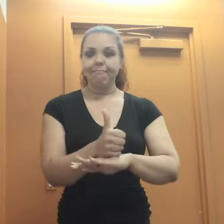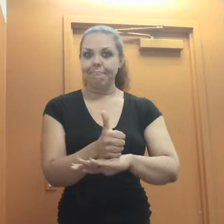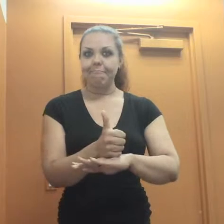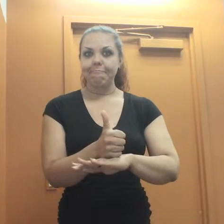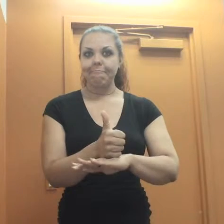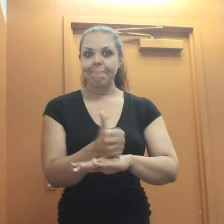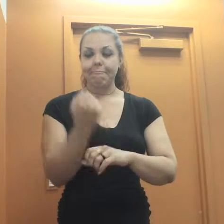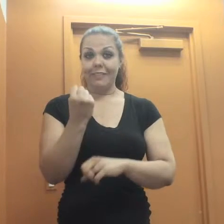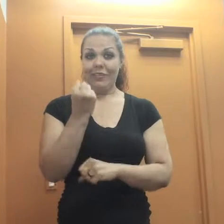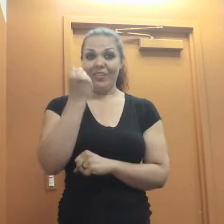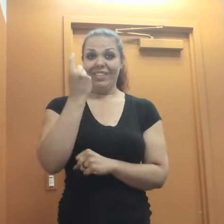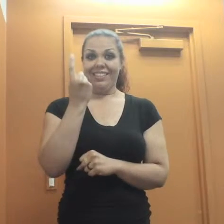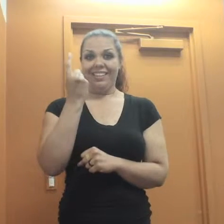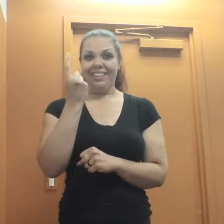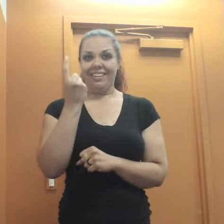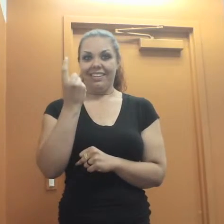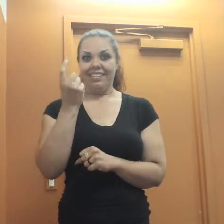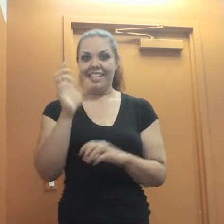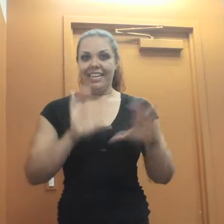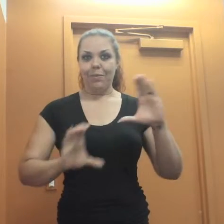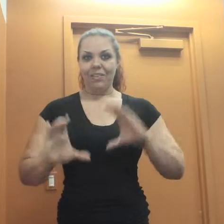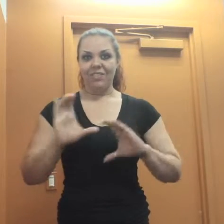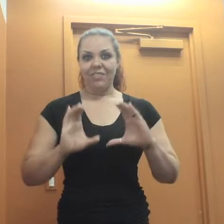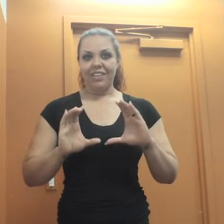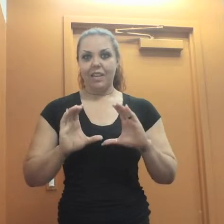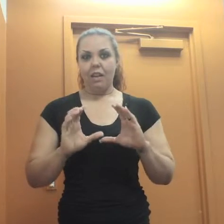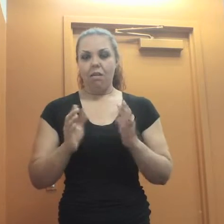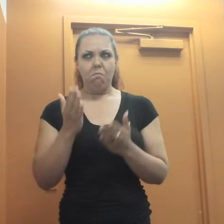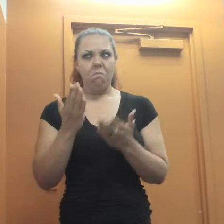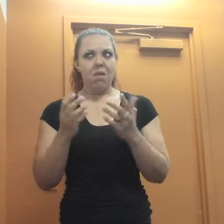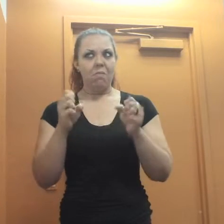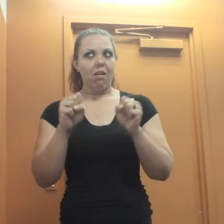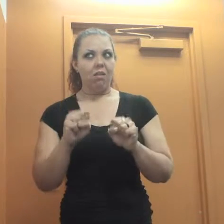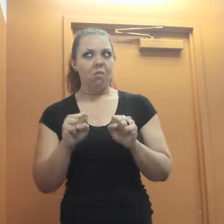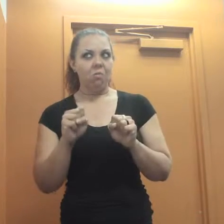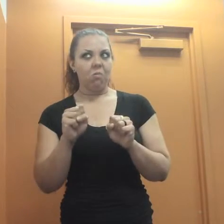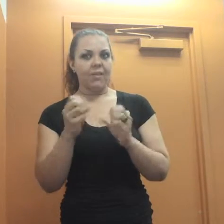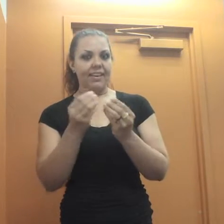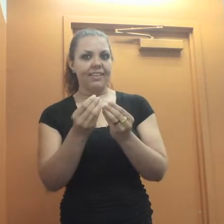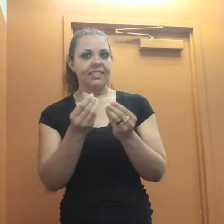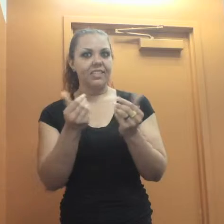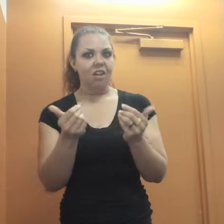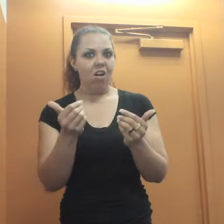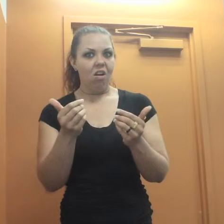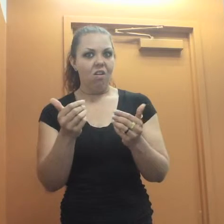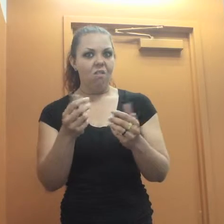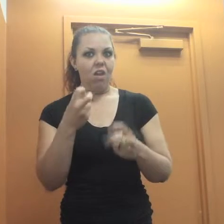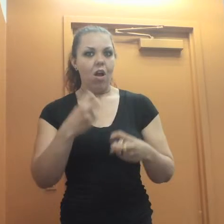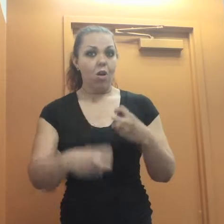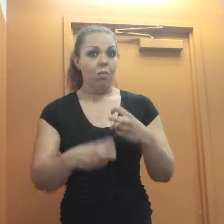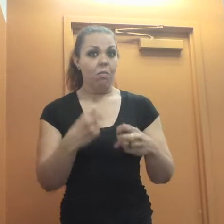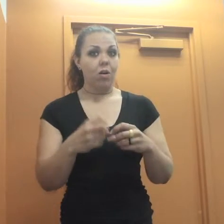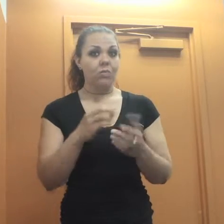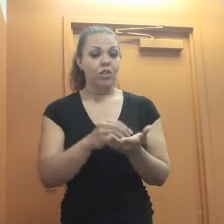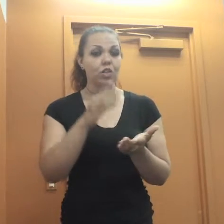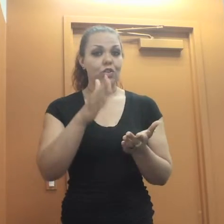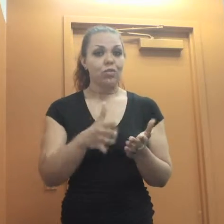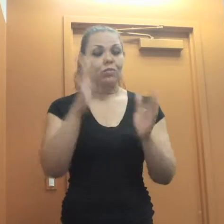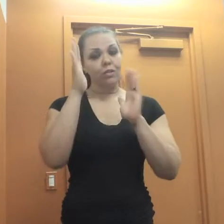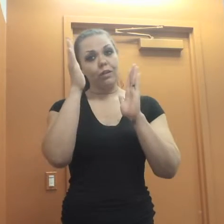to solve what we might call a number of classic types of problems that students are usually expected to be able to solve in a